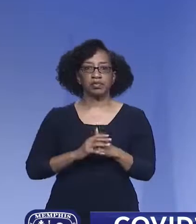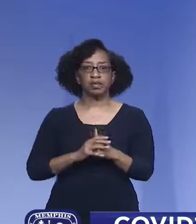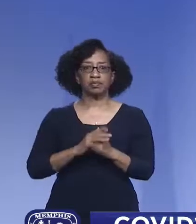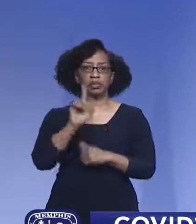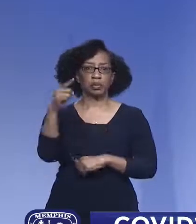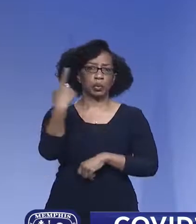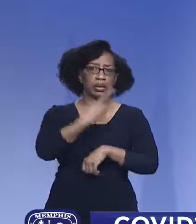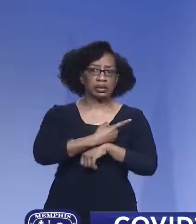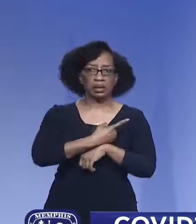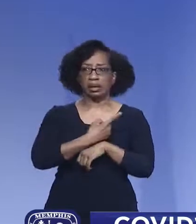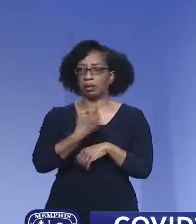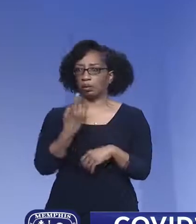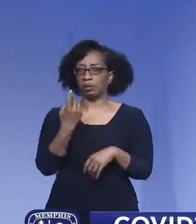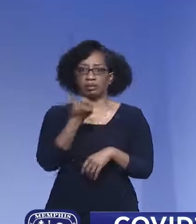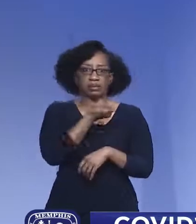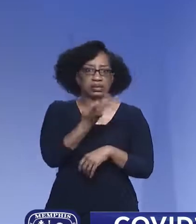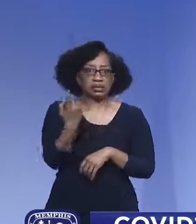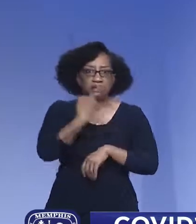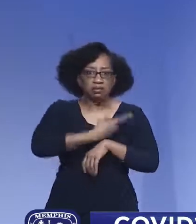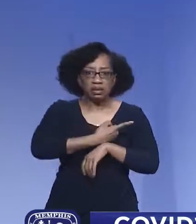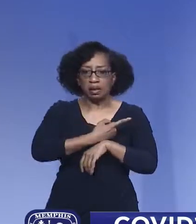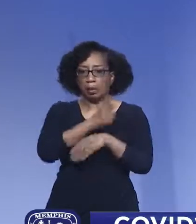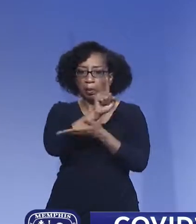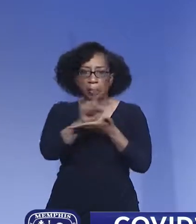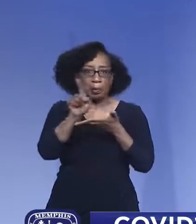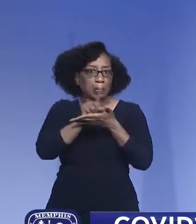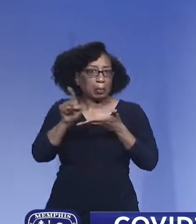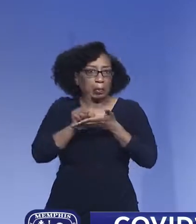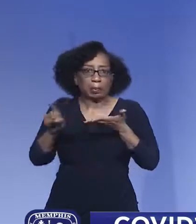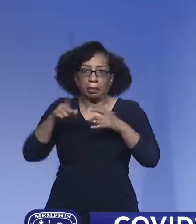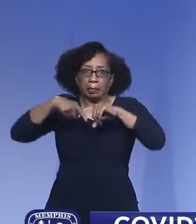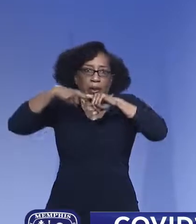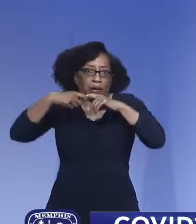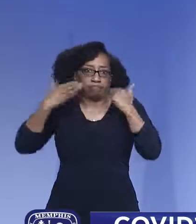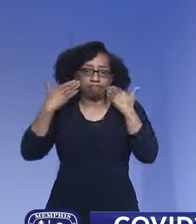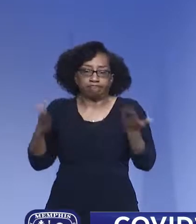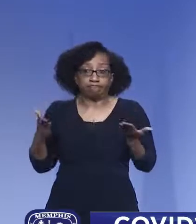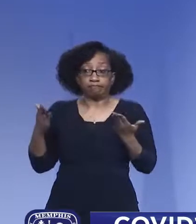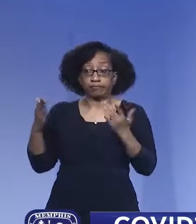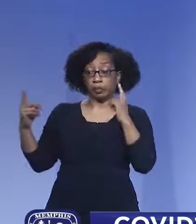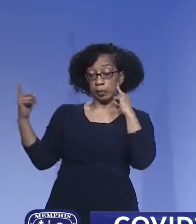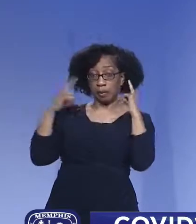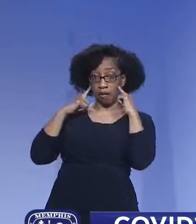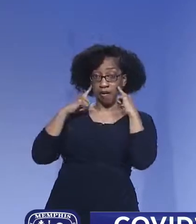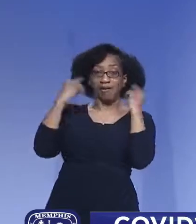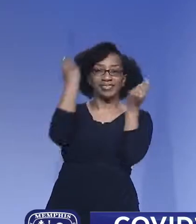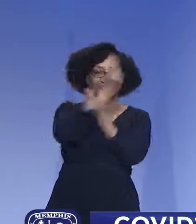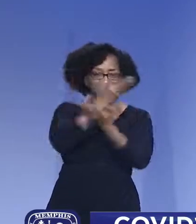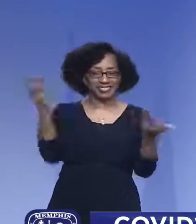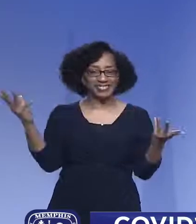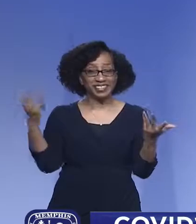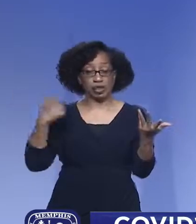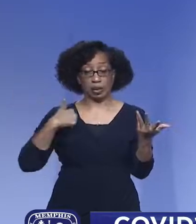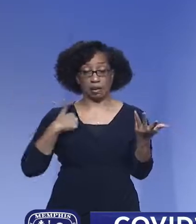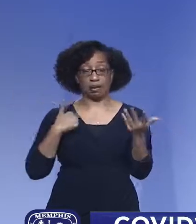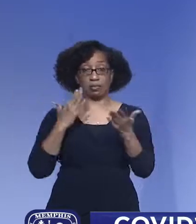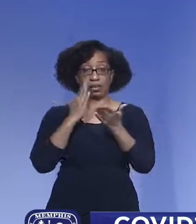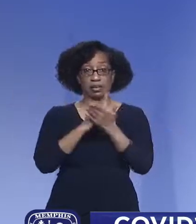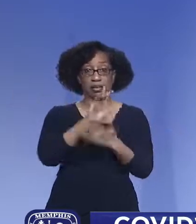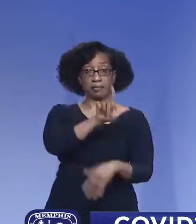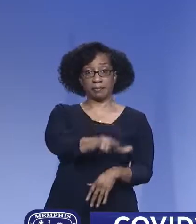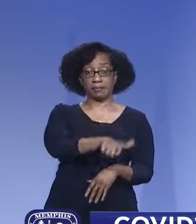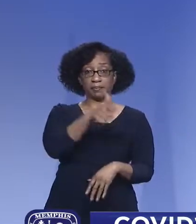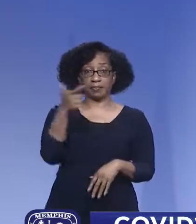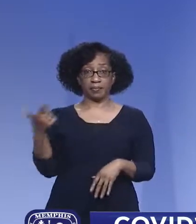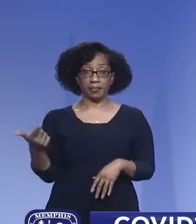or a weeks-long pause. When we get that information, we will let you know. So I'll stop there, and I'm going to turn it over to